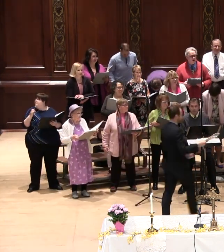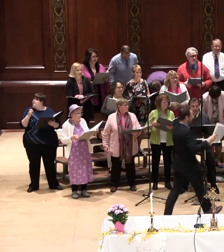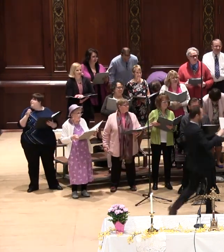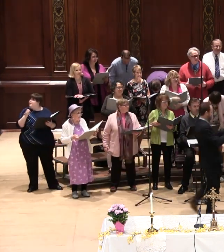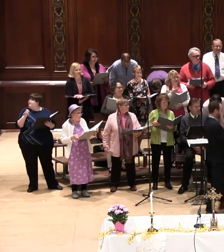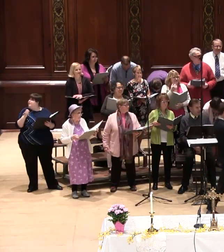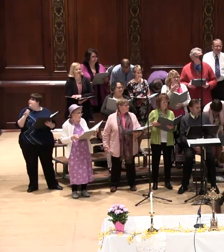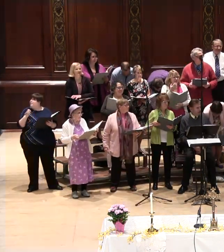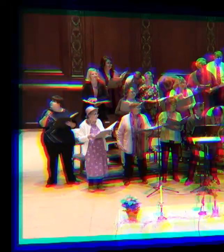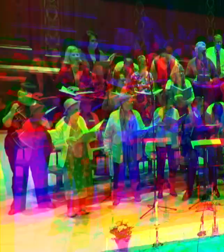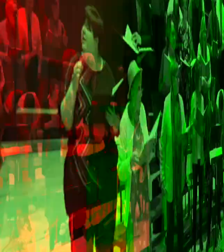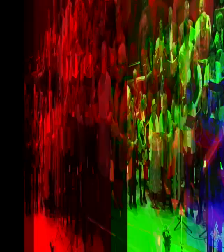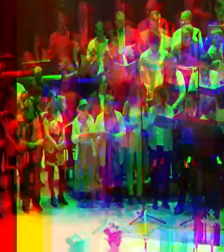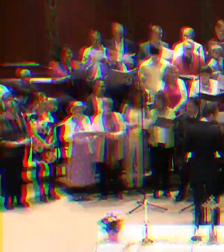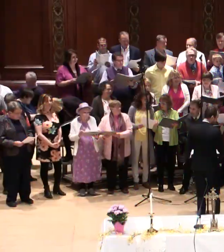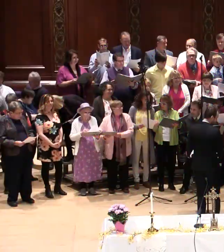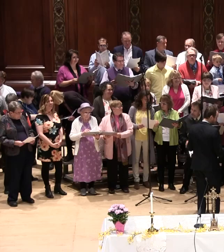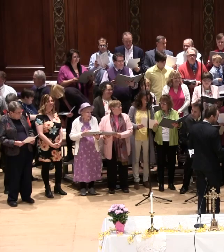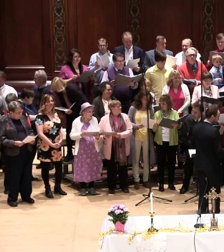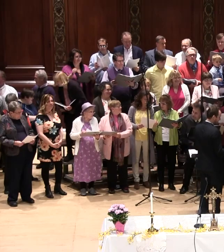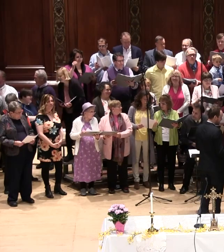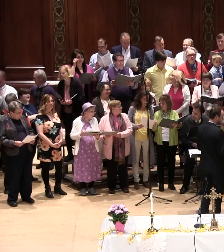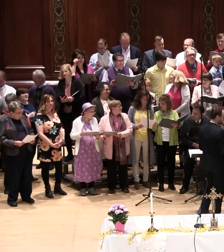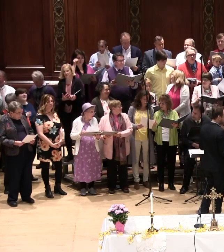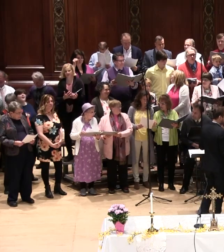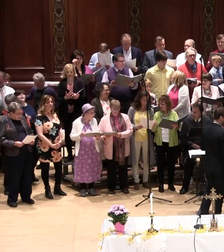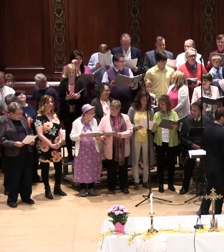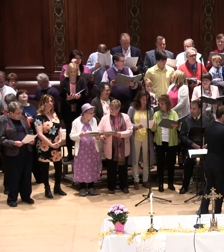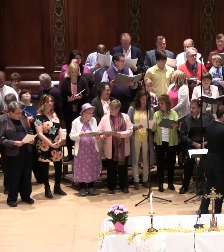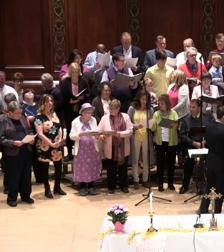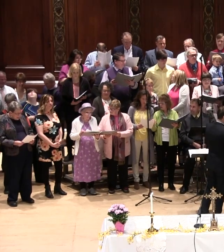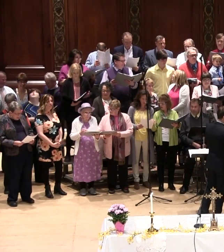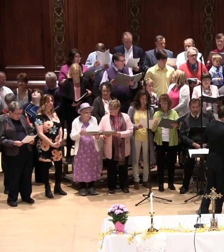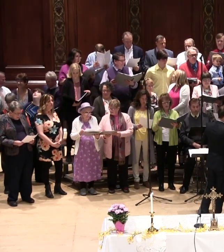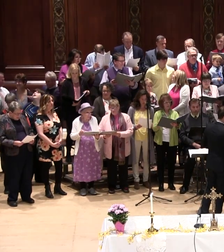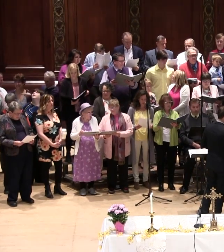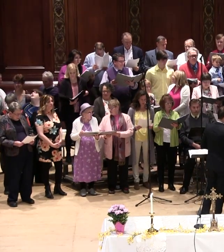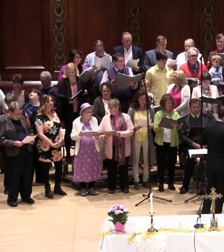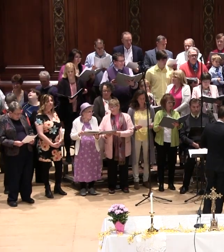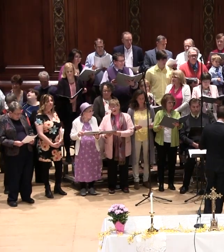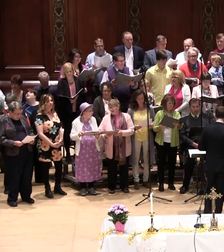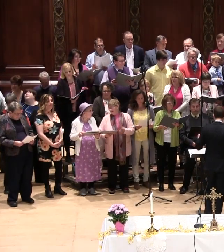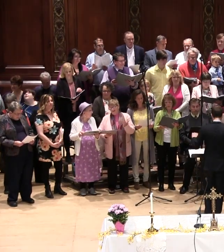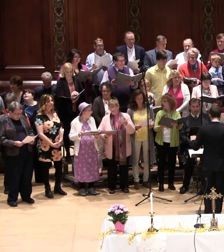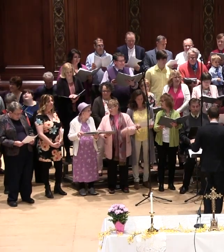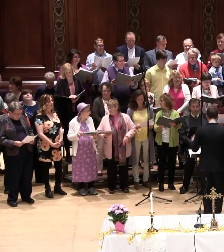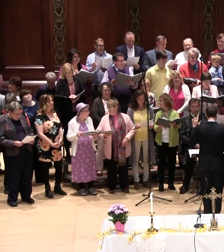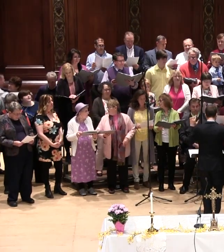Thank you.